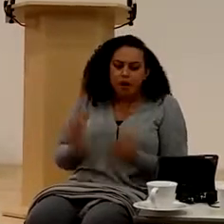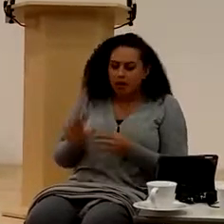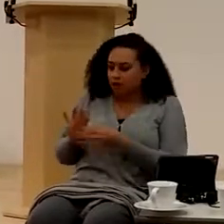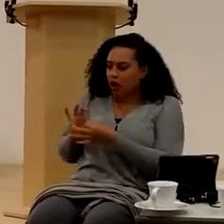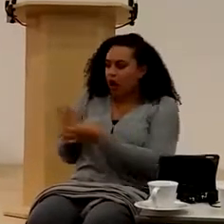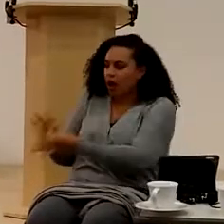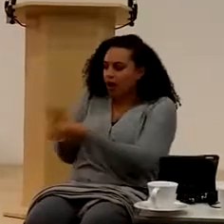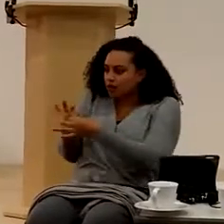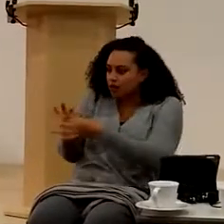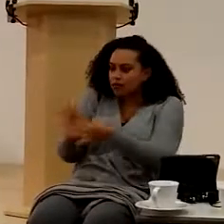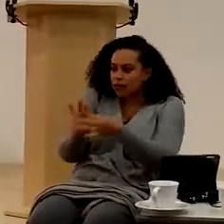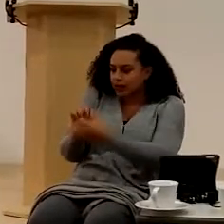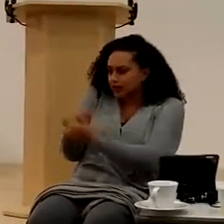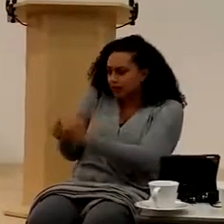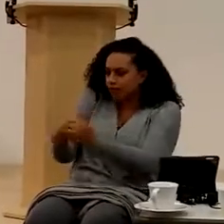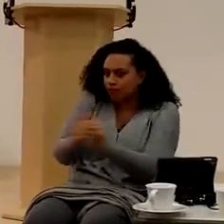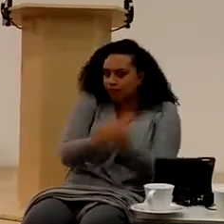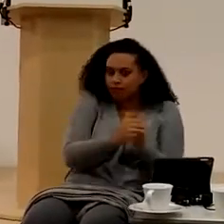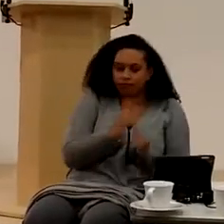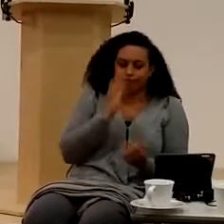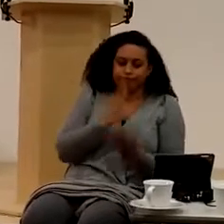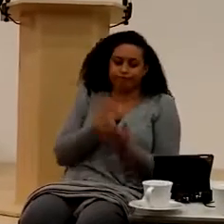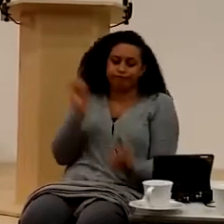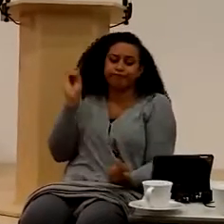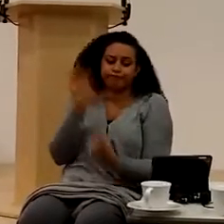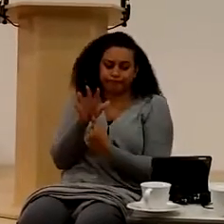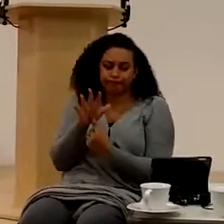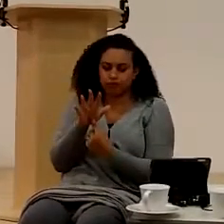work separately from a